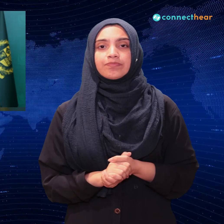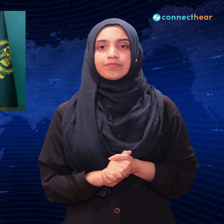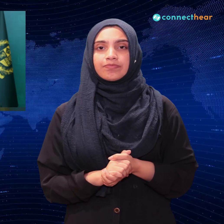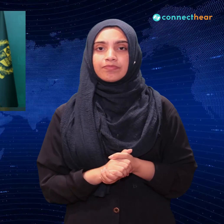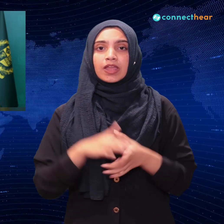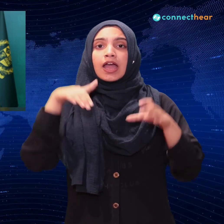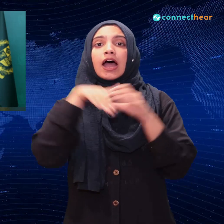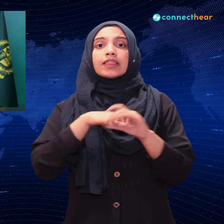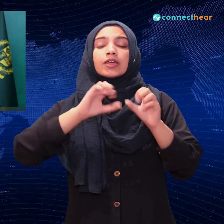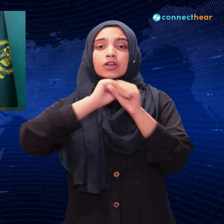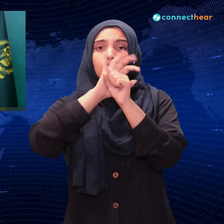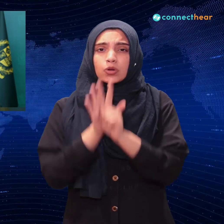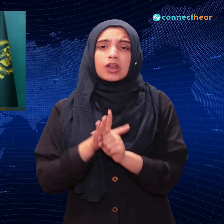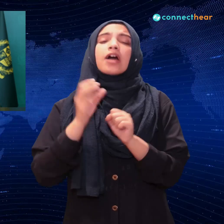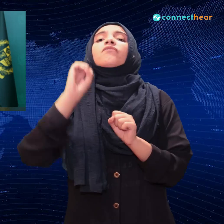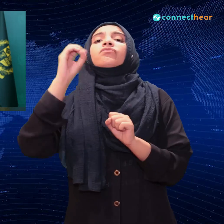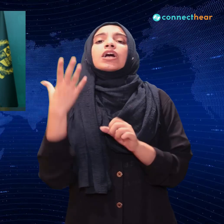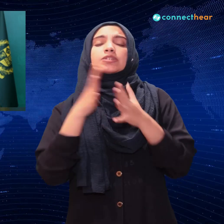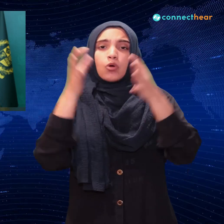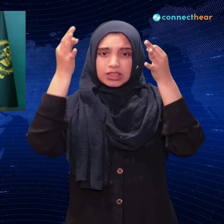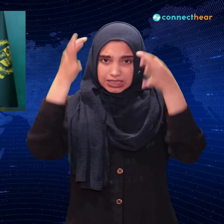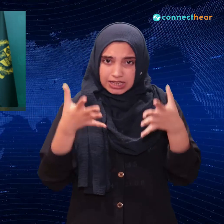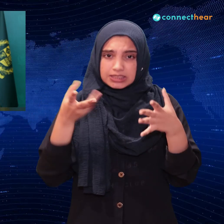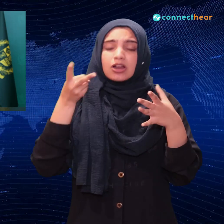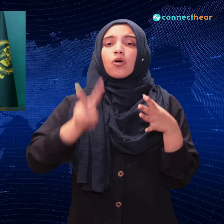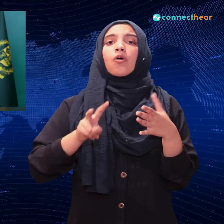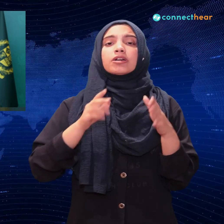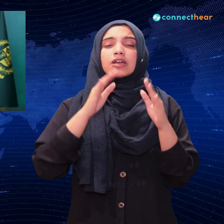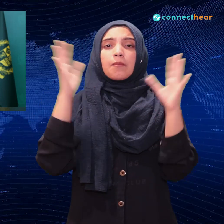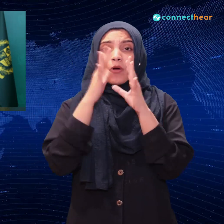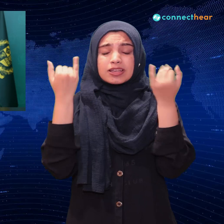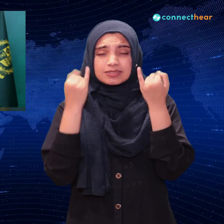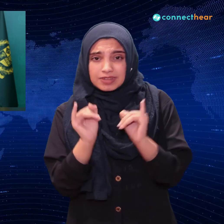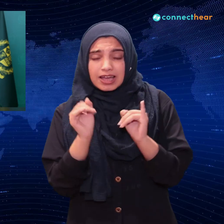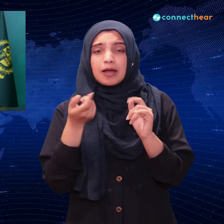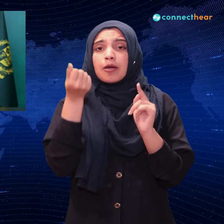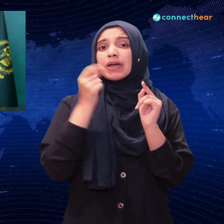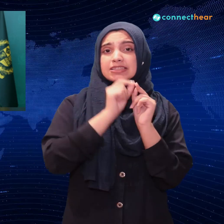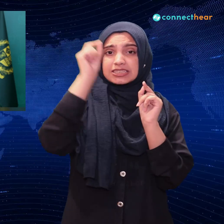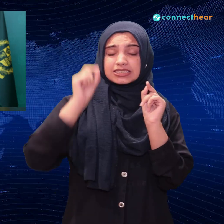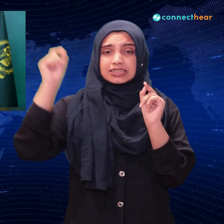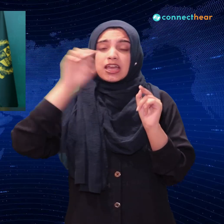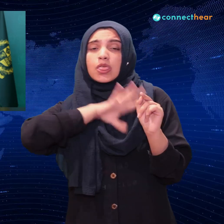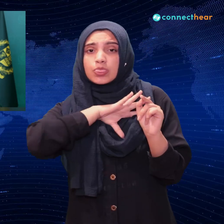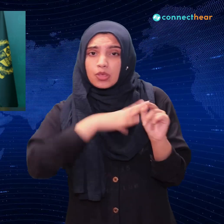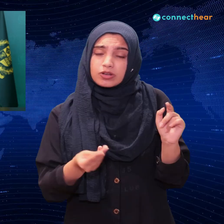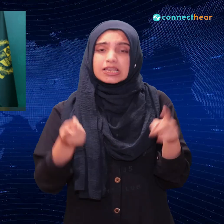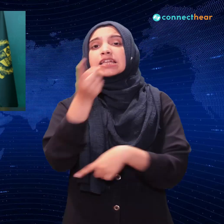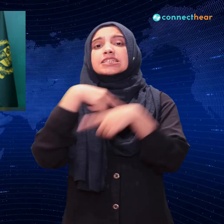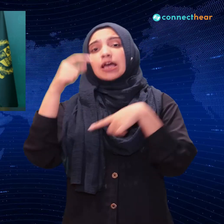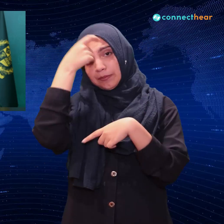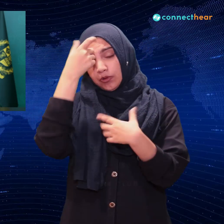crisis of COVID pandemic, economic downturn, and climate emergency, we need a